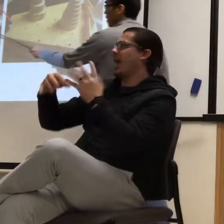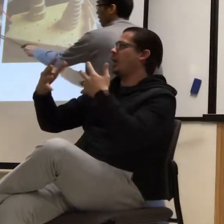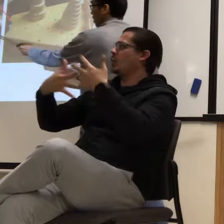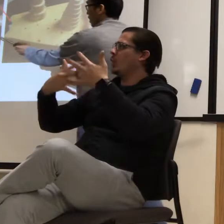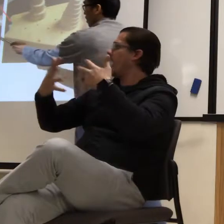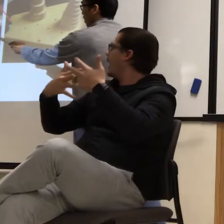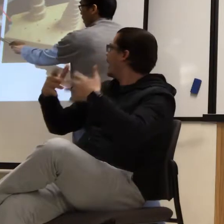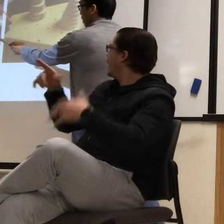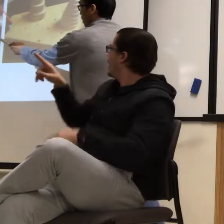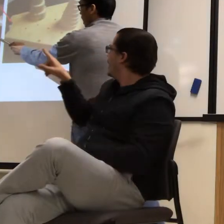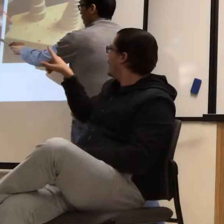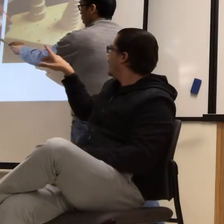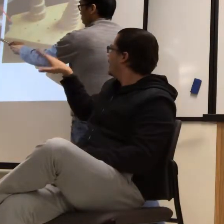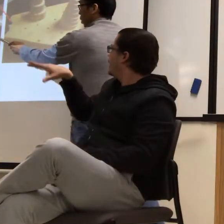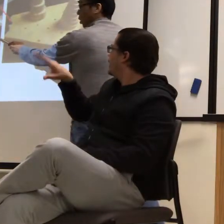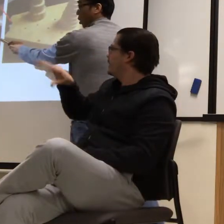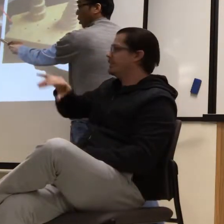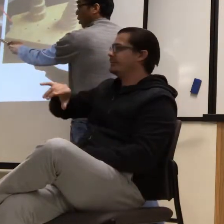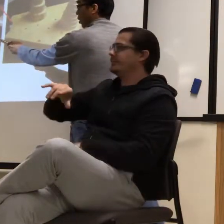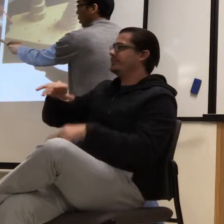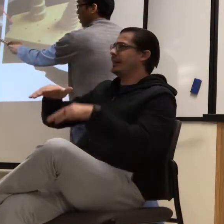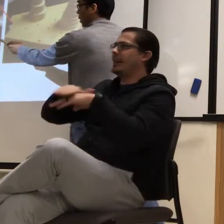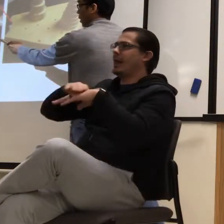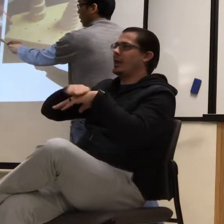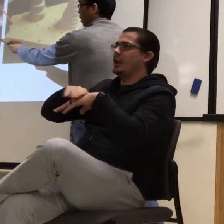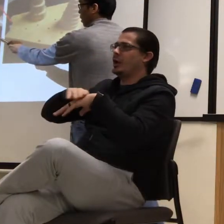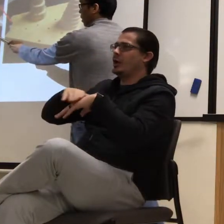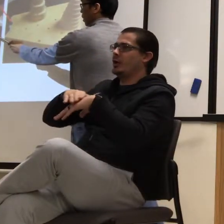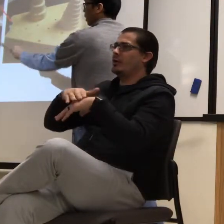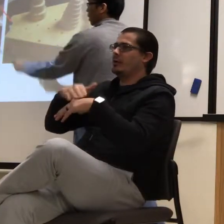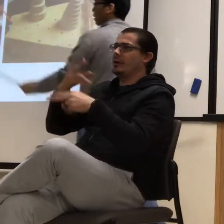gray layer.